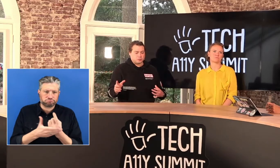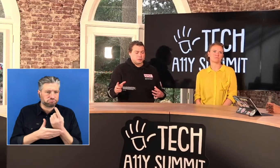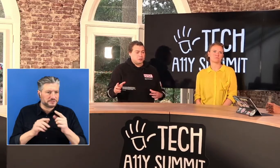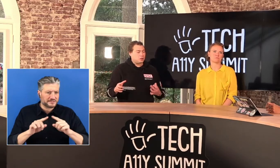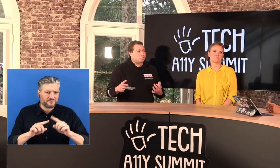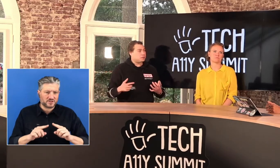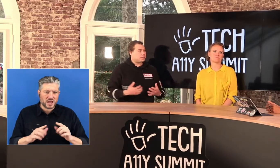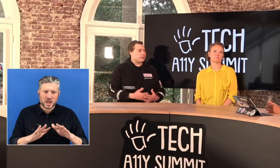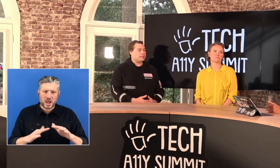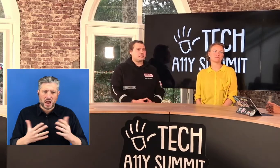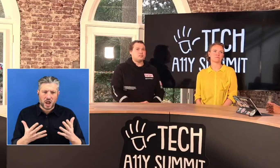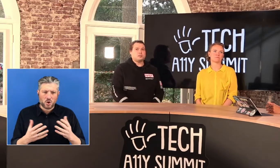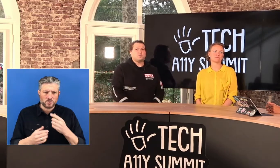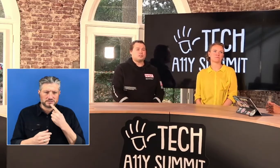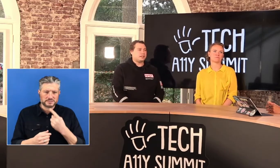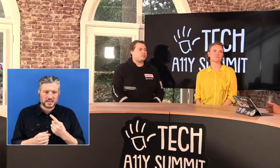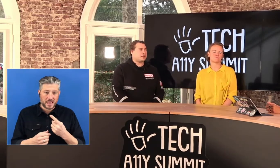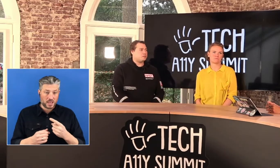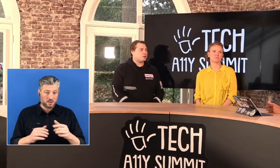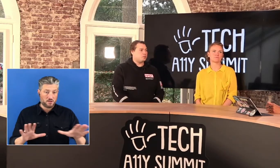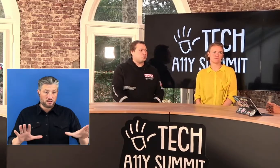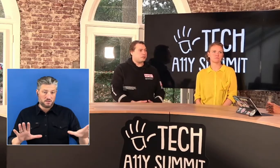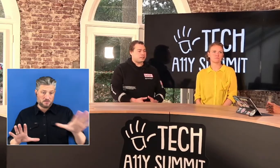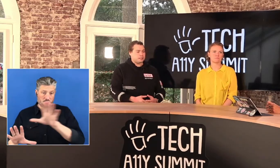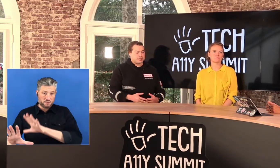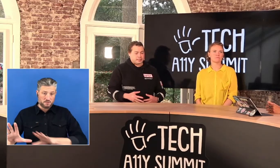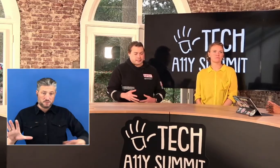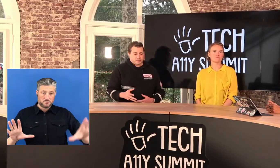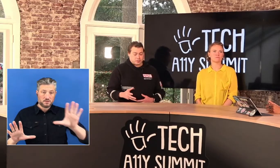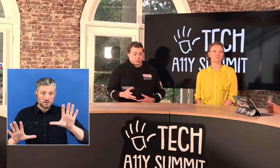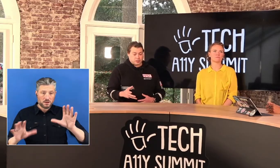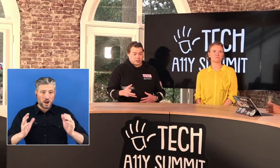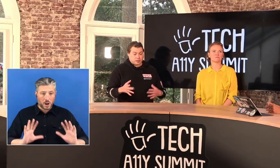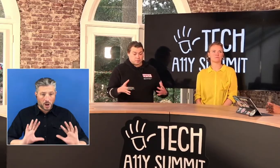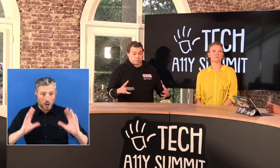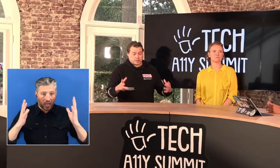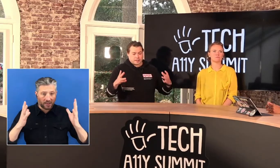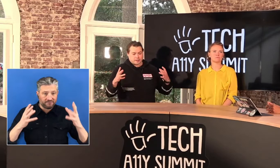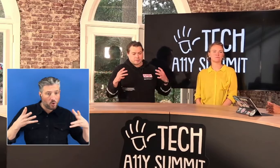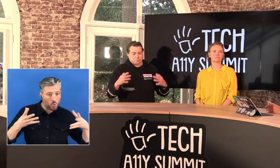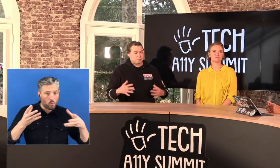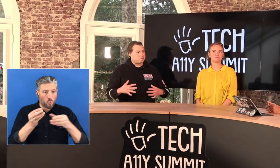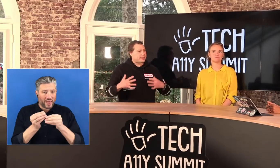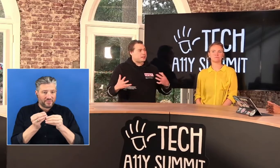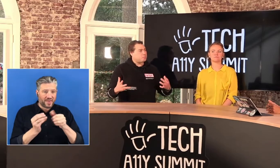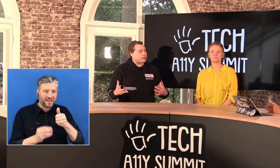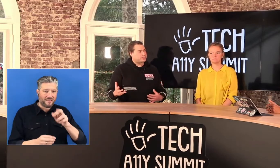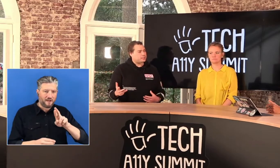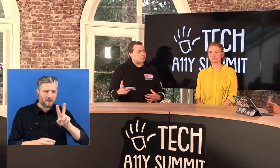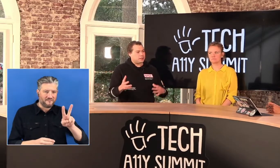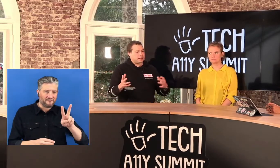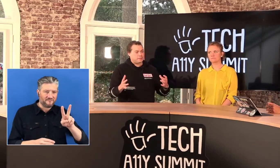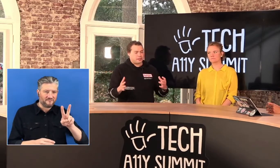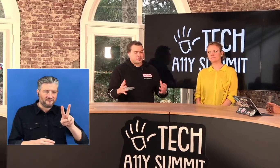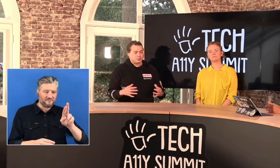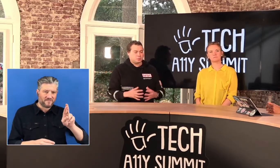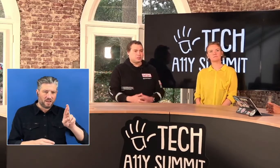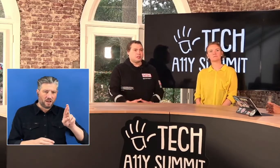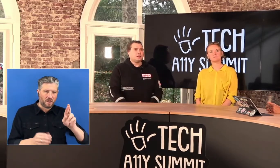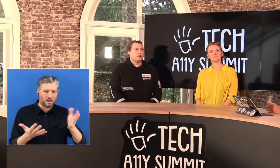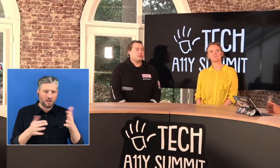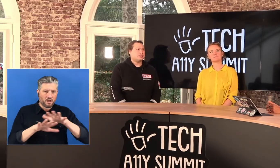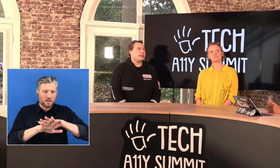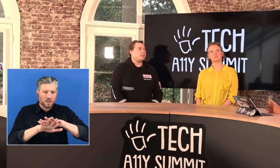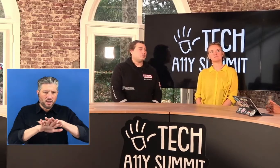really true? But I think that's not the worst case. You can work around that, and it can even make it more accessible. I have an addition,